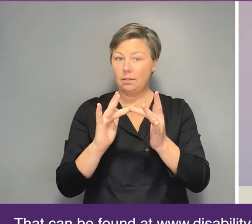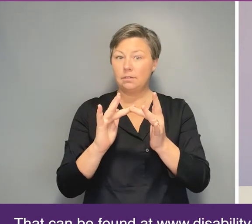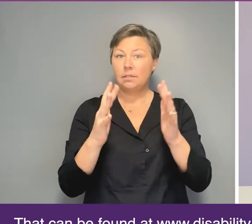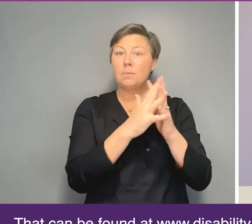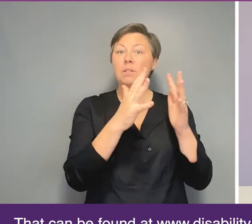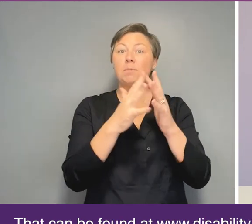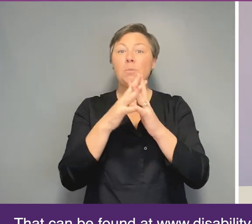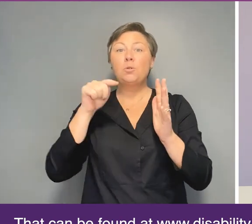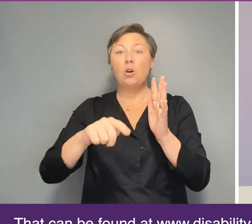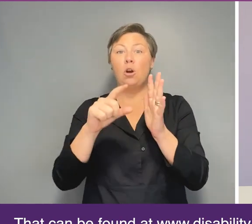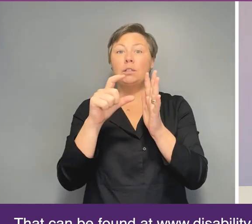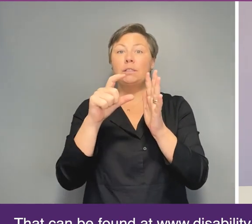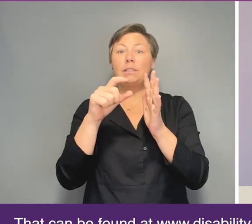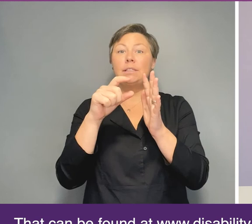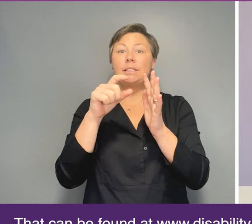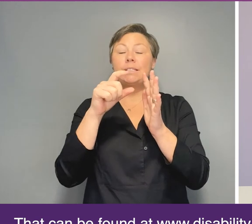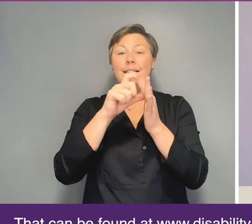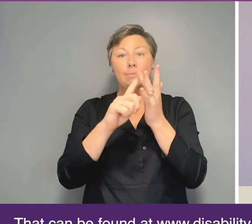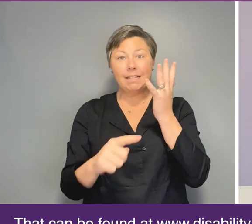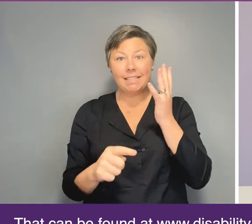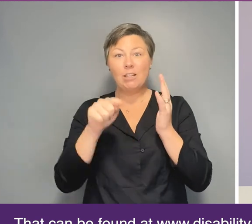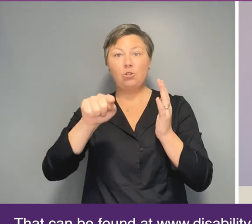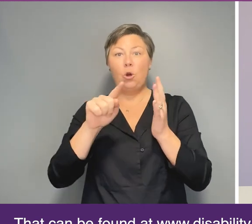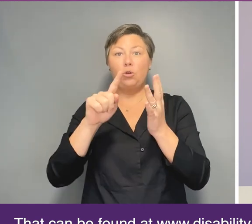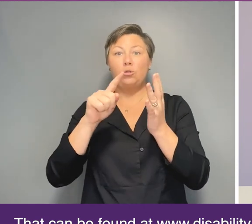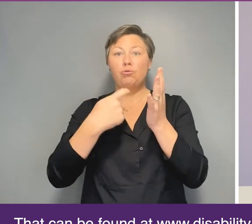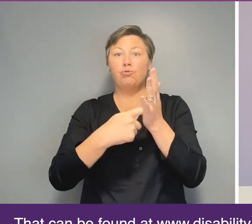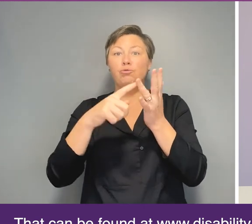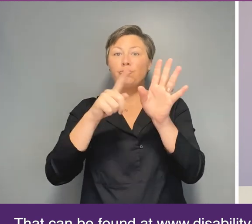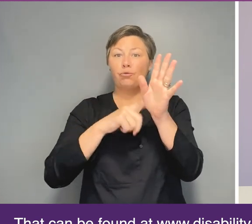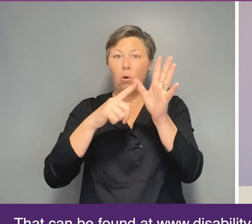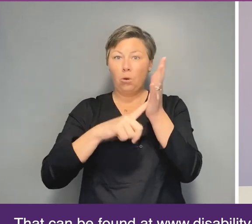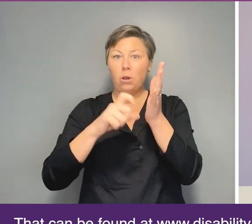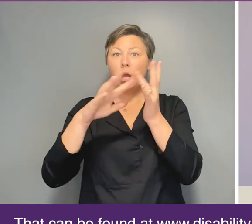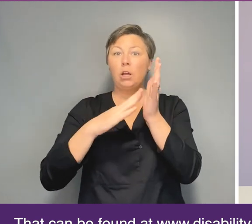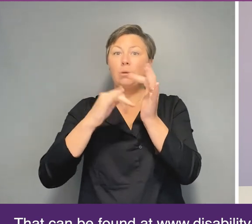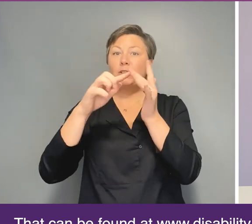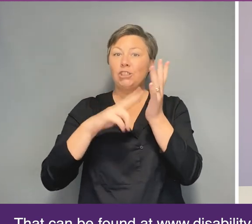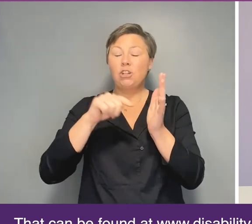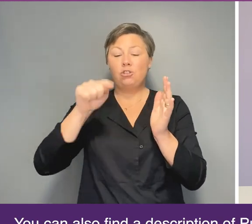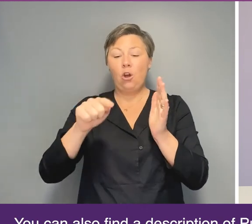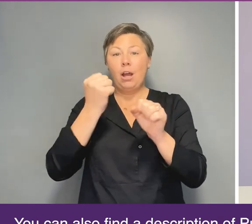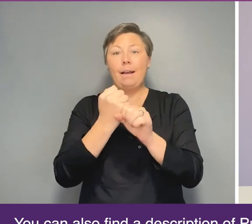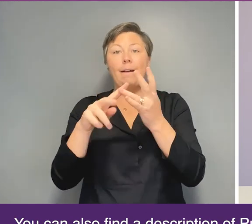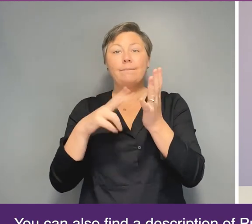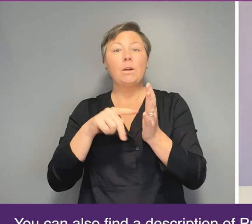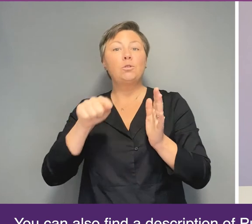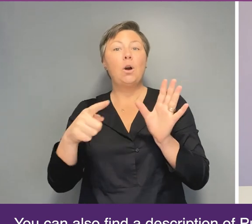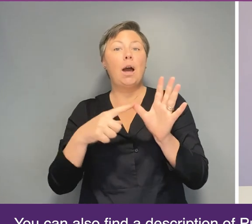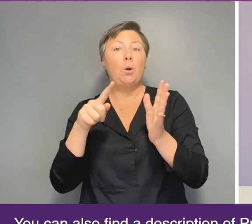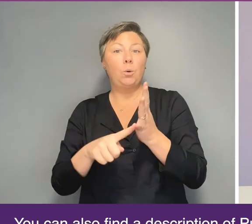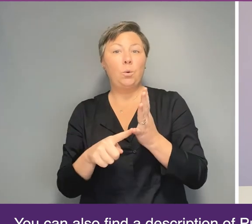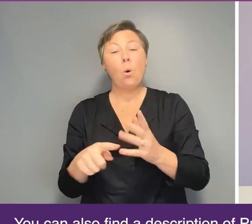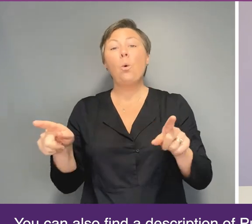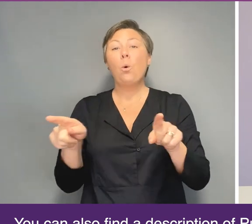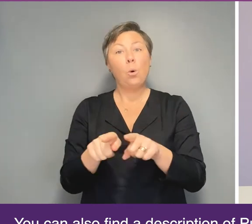www.disability.royalcommission.gov.au. You can also find